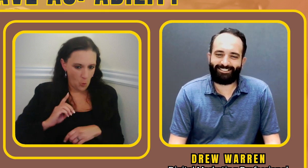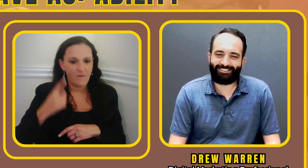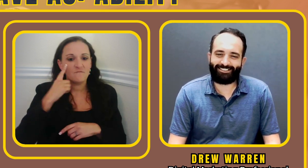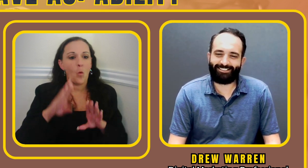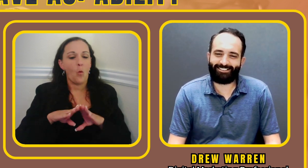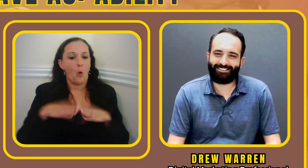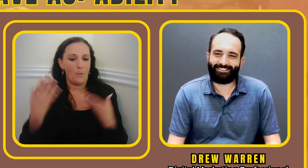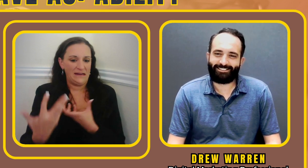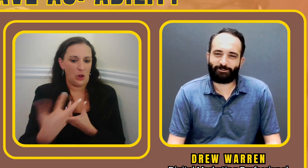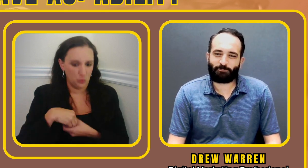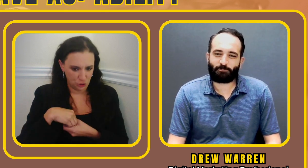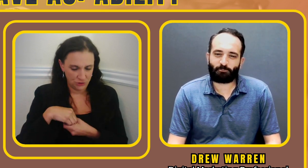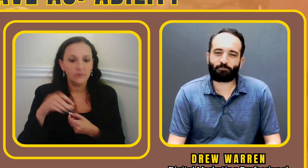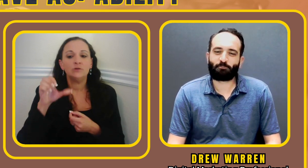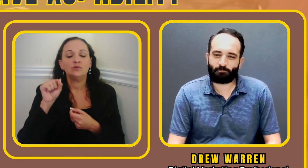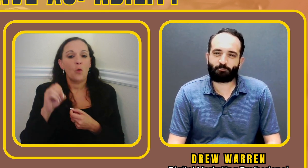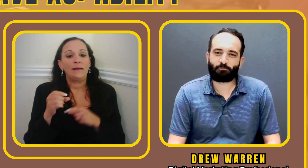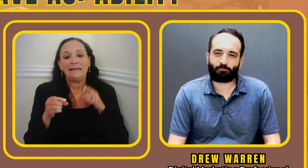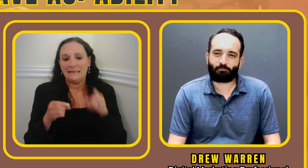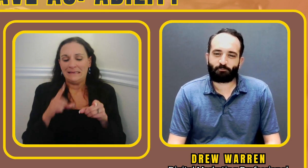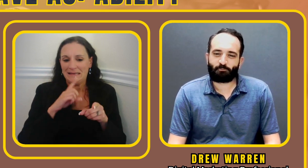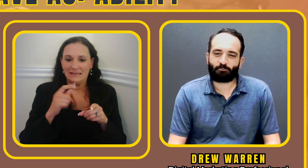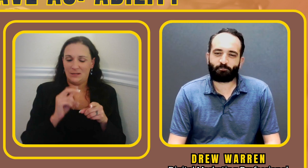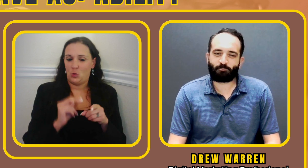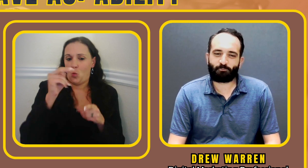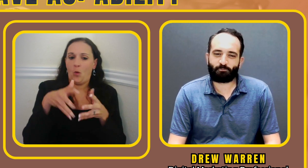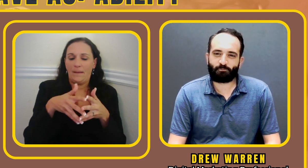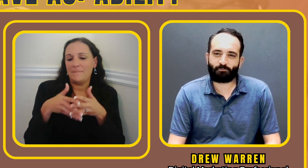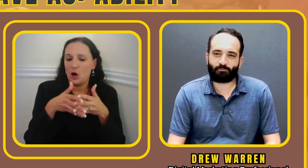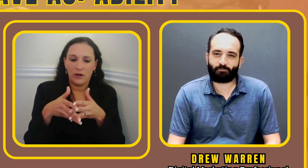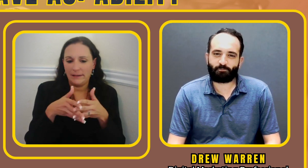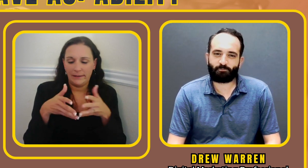open inclusion. So he's the North American